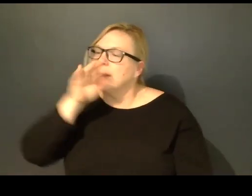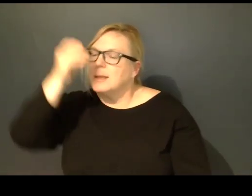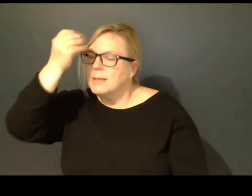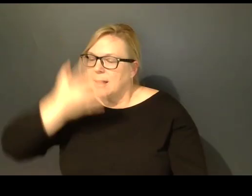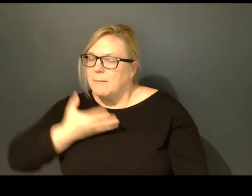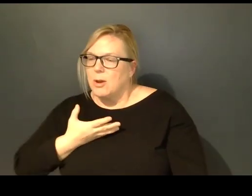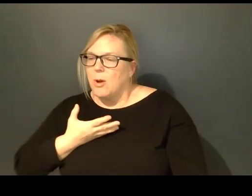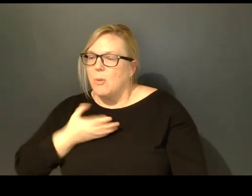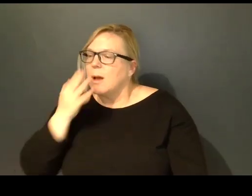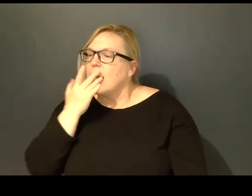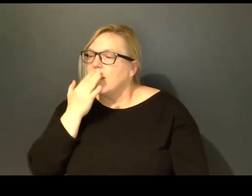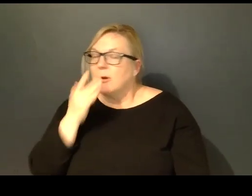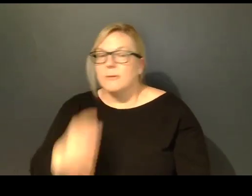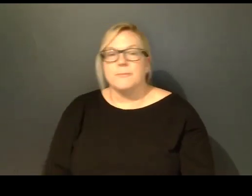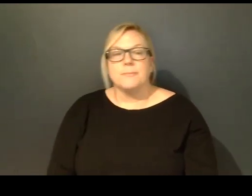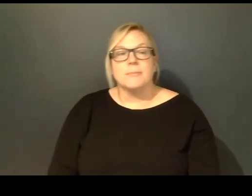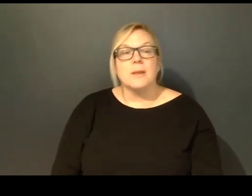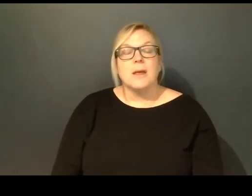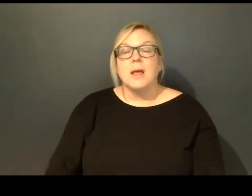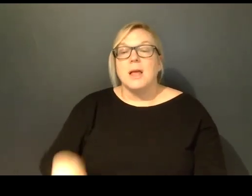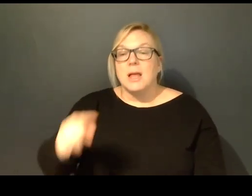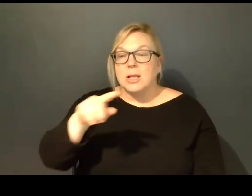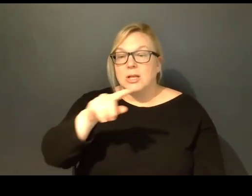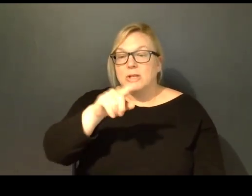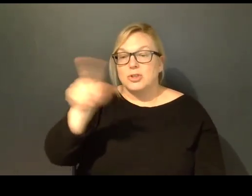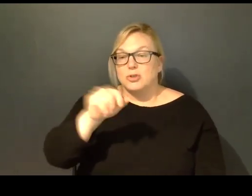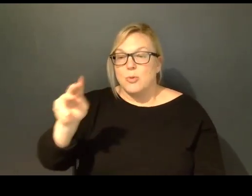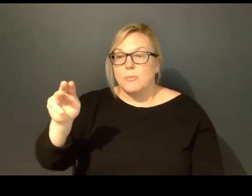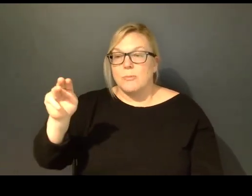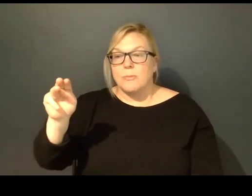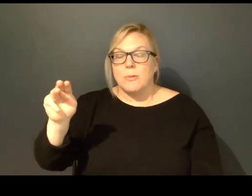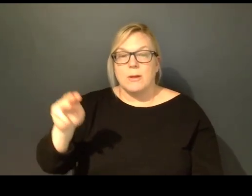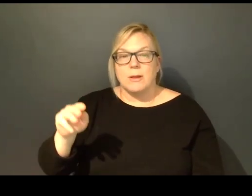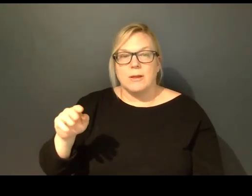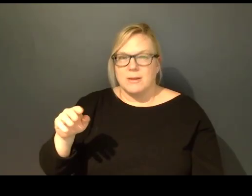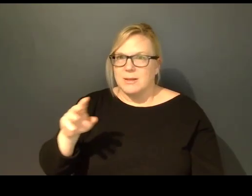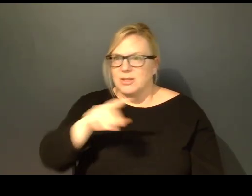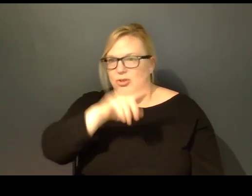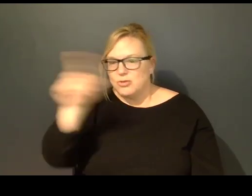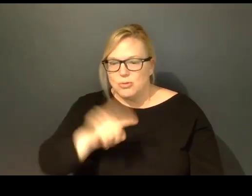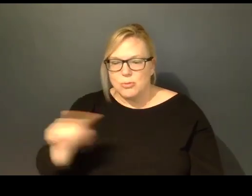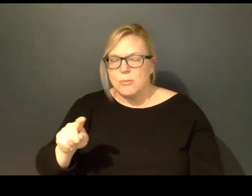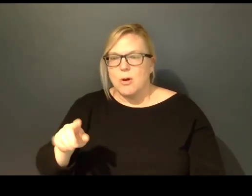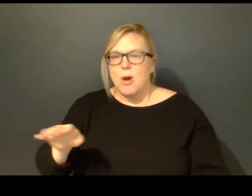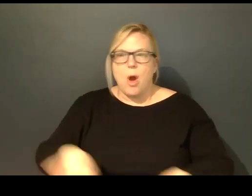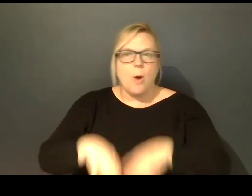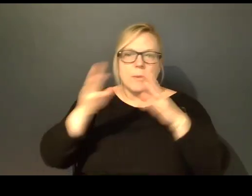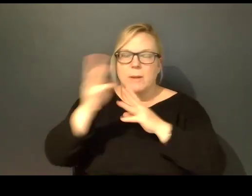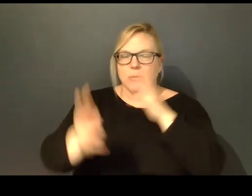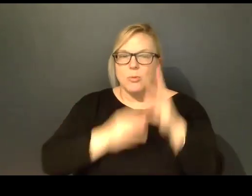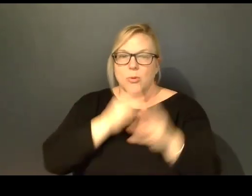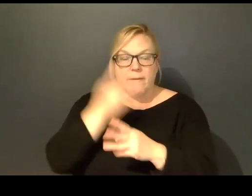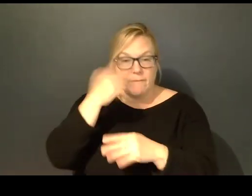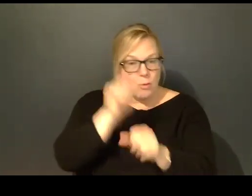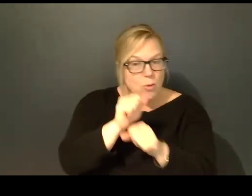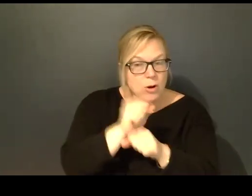Zoom came on board, I think that's when it was about, it opened up the world immensely, not only for employment for people who are